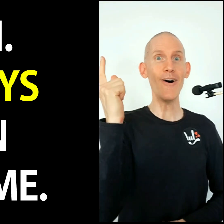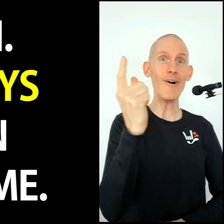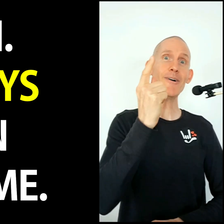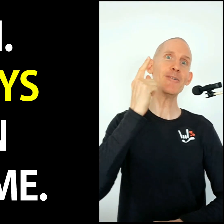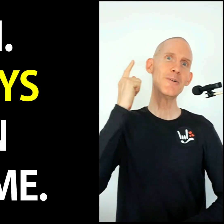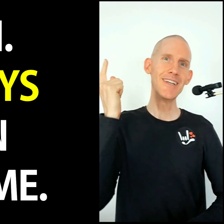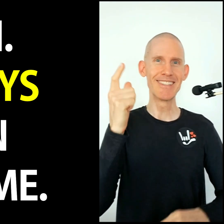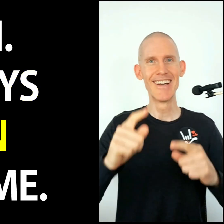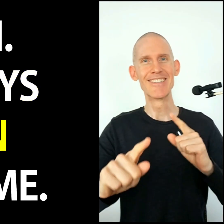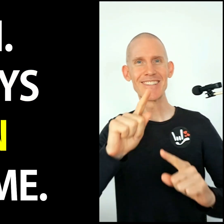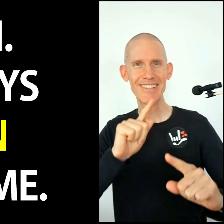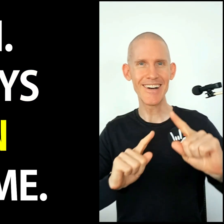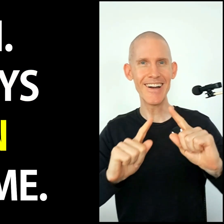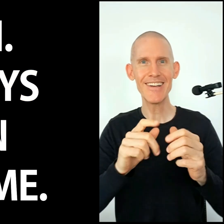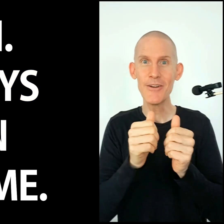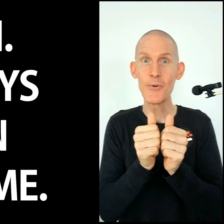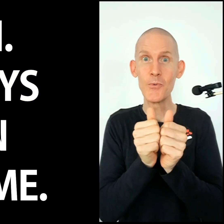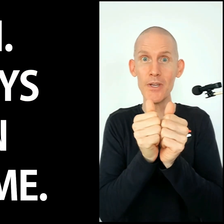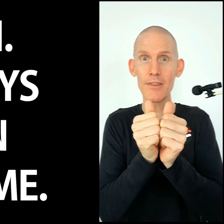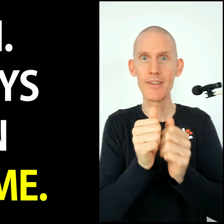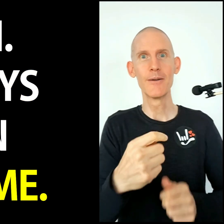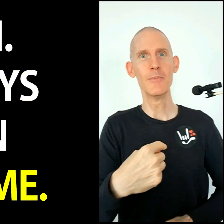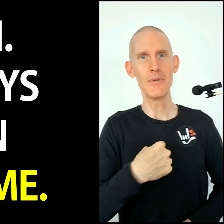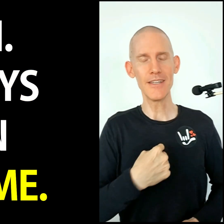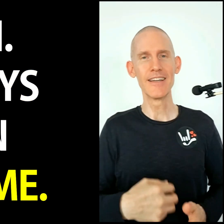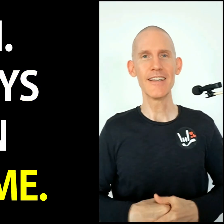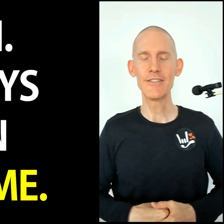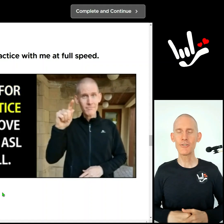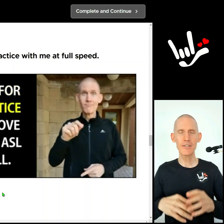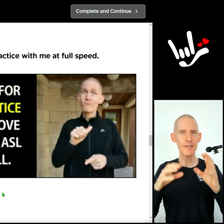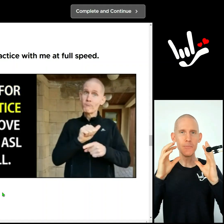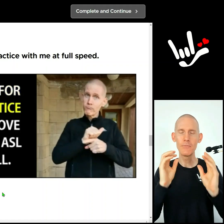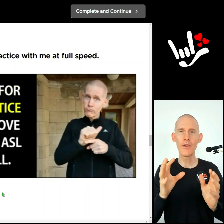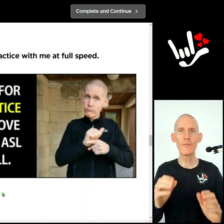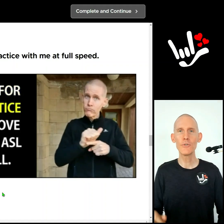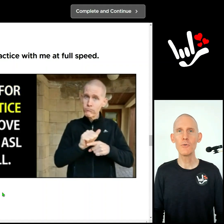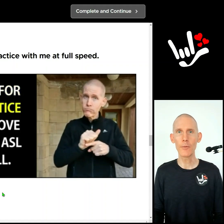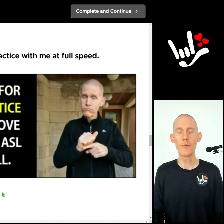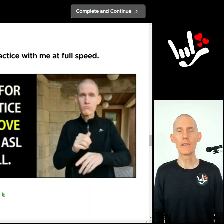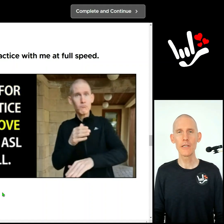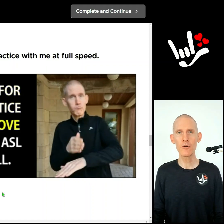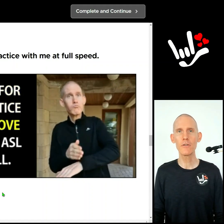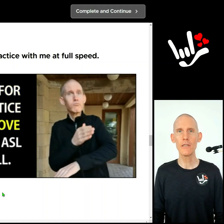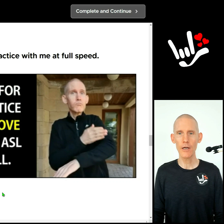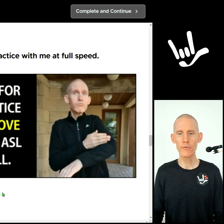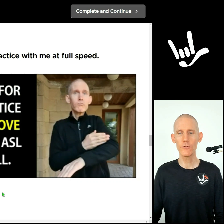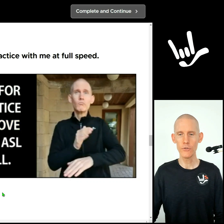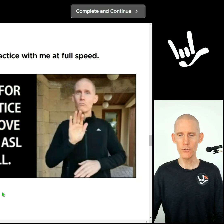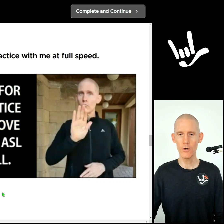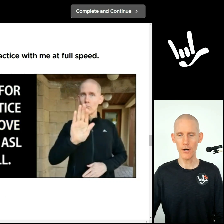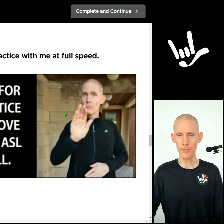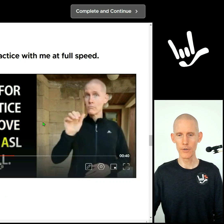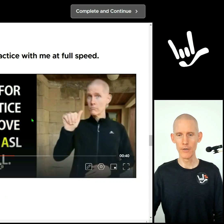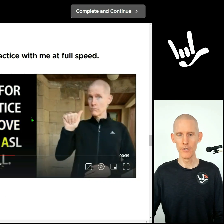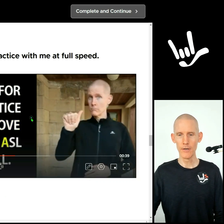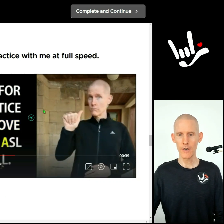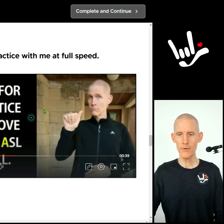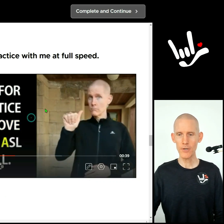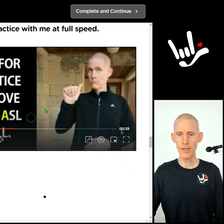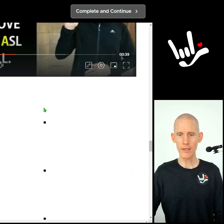sign. Always sign with me. It's just going to level you up. I mean, literally level you